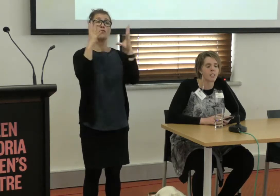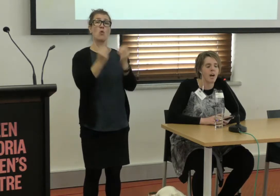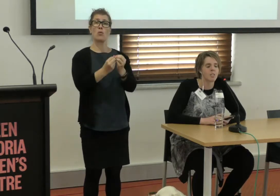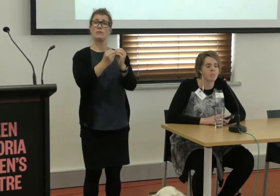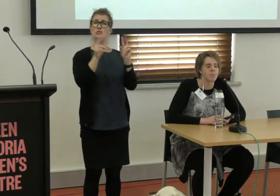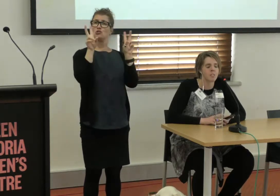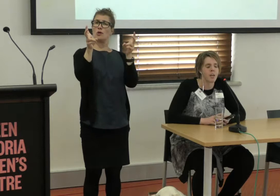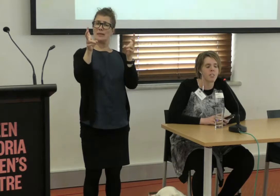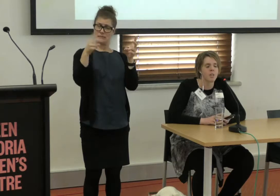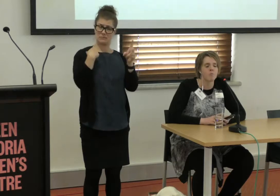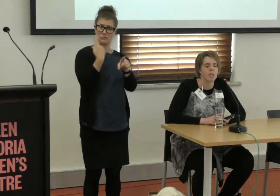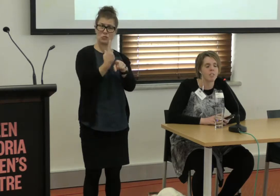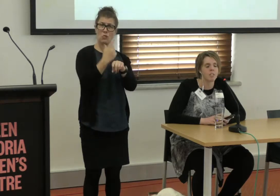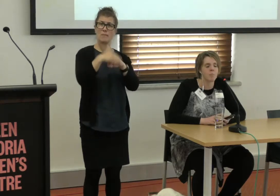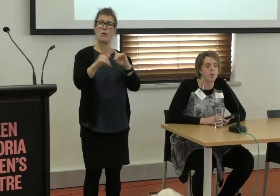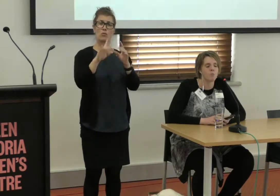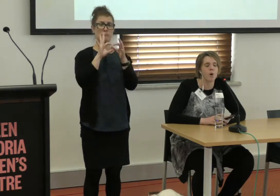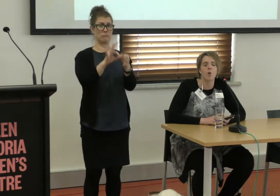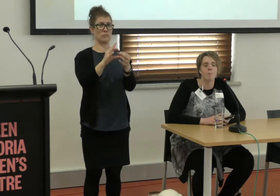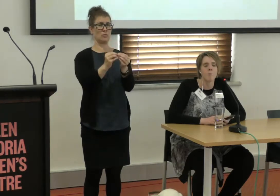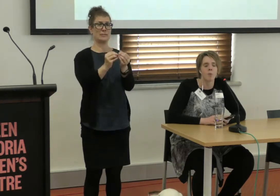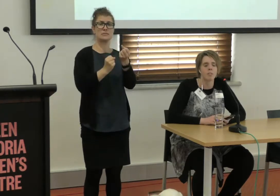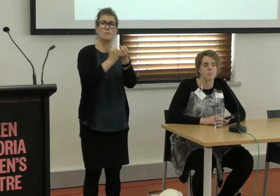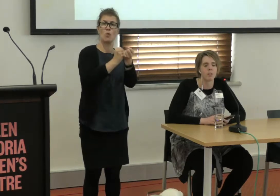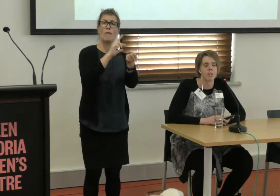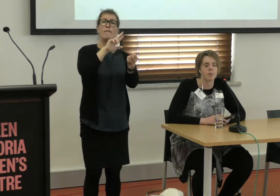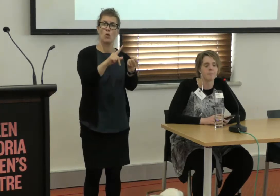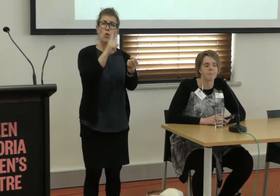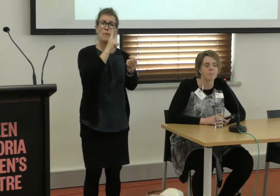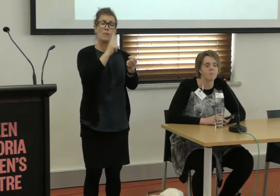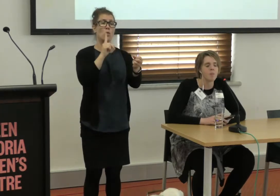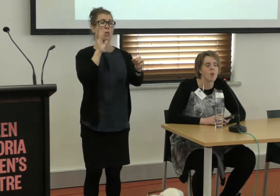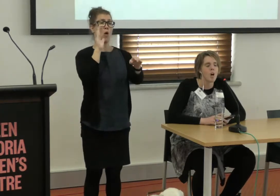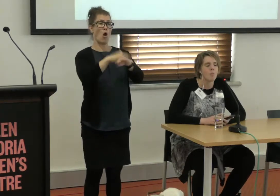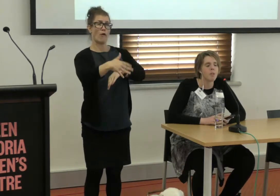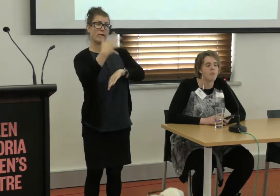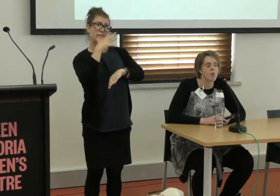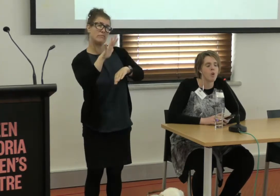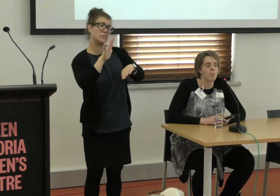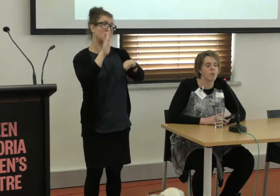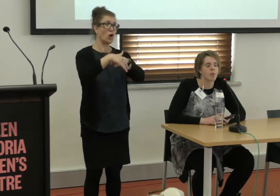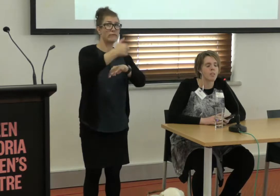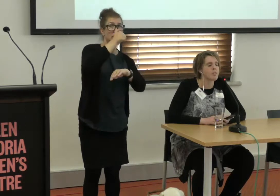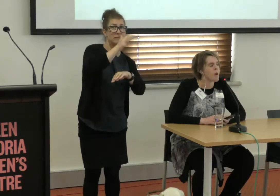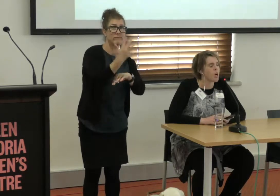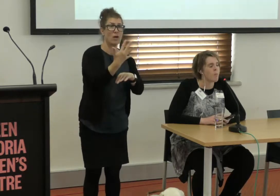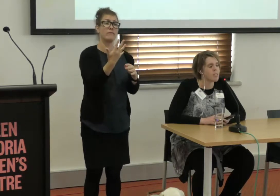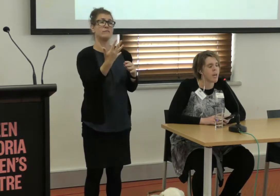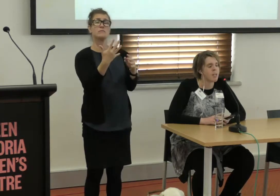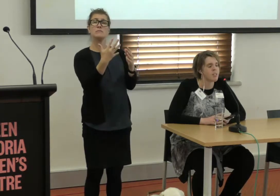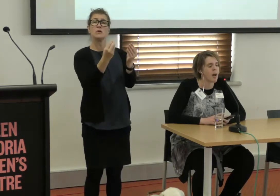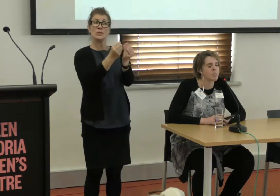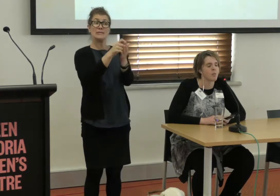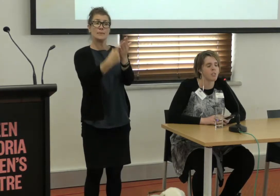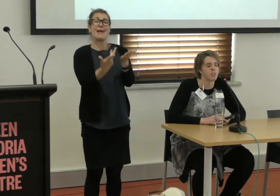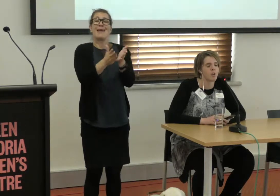presentation, as Melissa said, relates to support for older people with disability. I'll be giving you opportunities to make comments